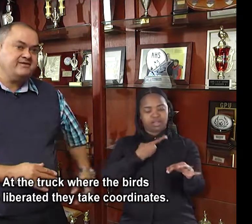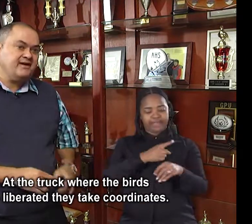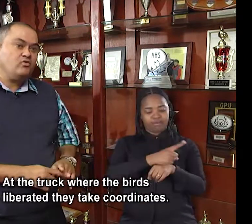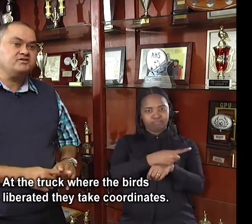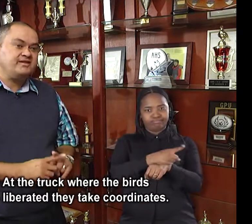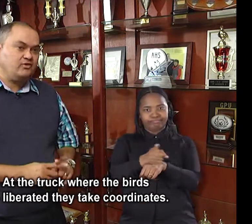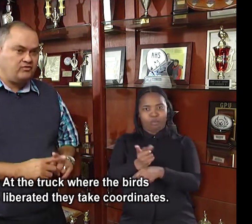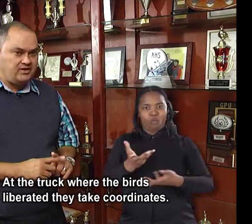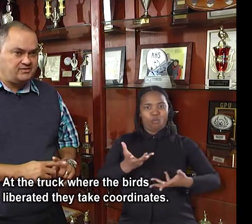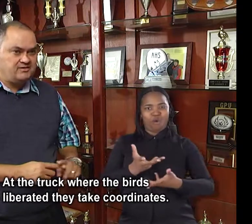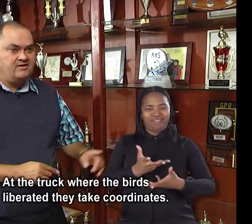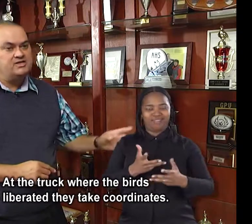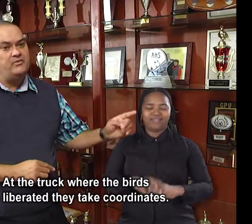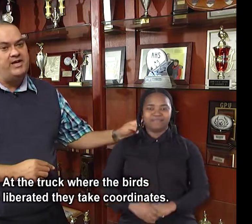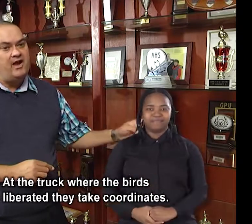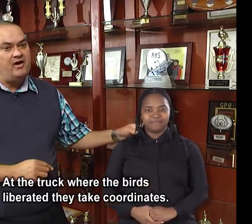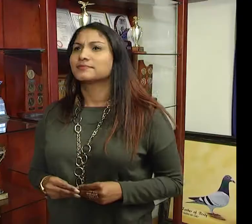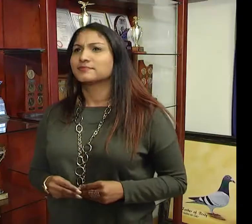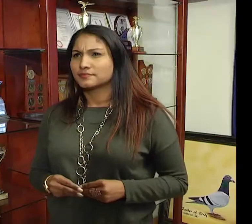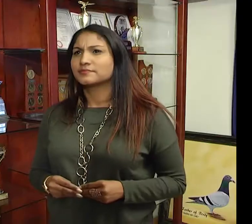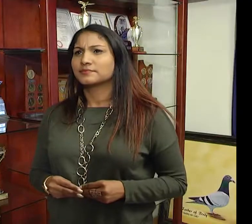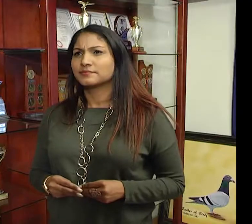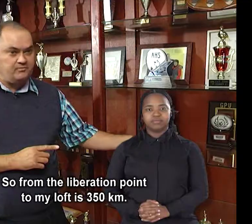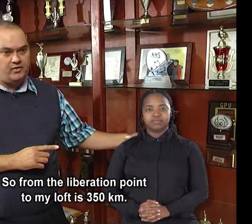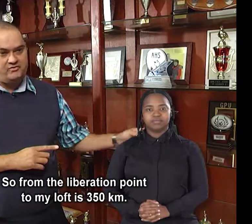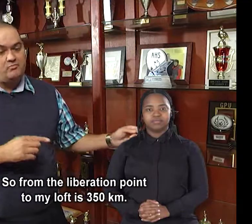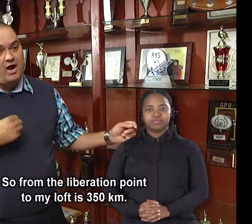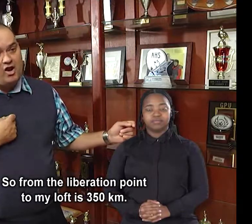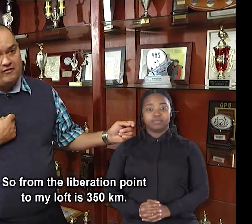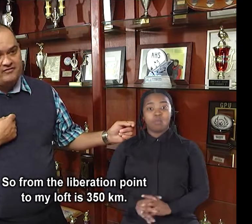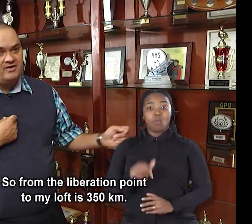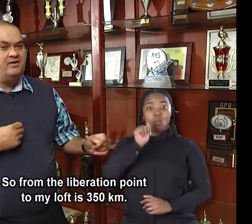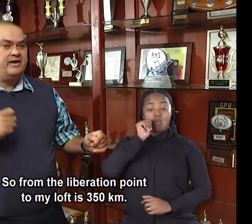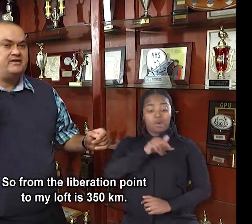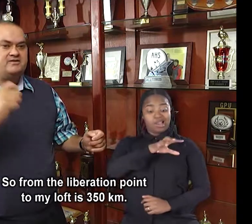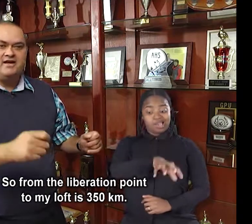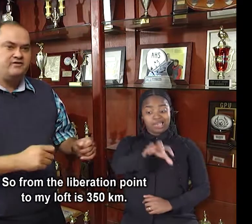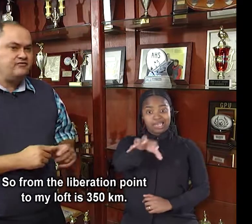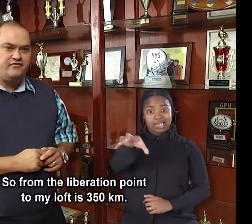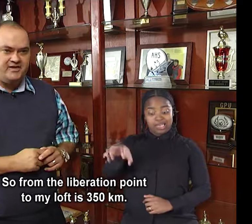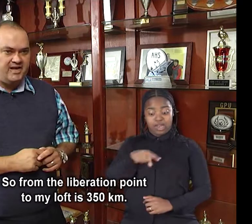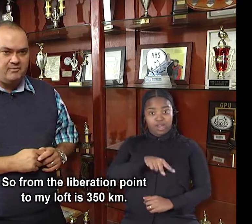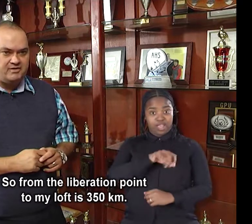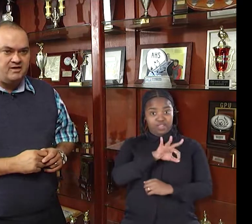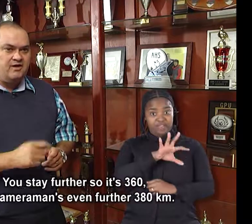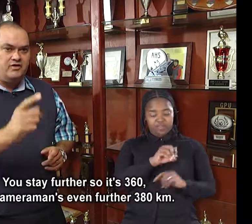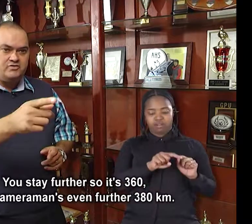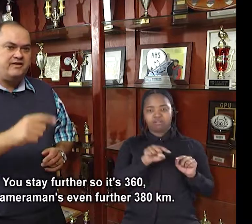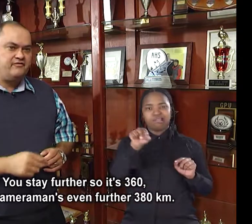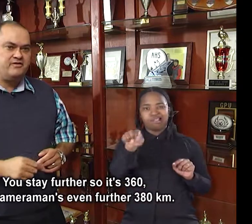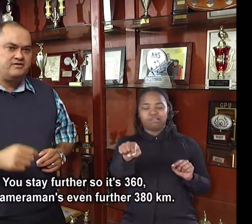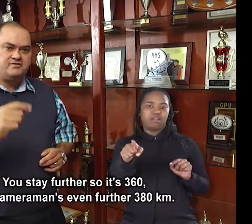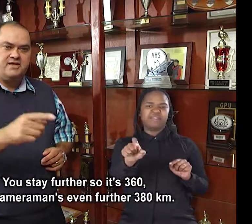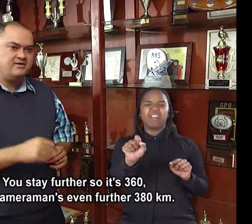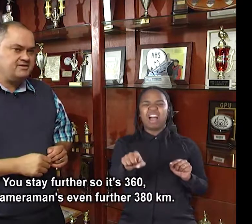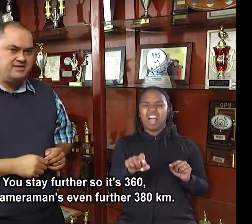birds are liberated, they also take coordinates. So we now know from the liberation point to my loft, it's 350 kilometers. You